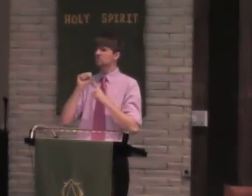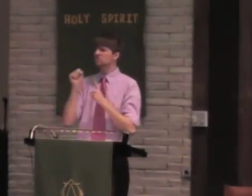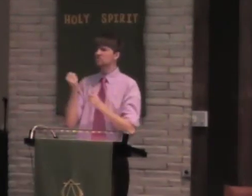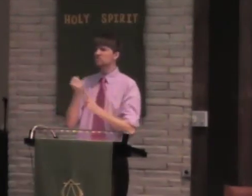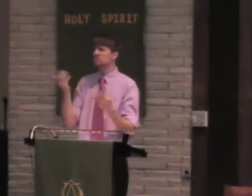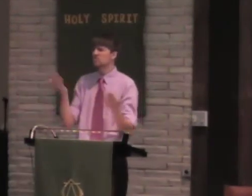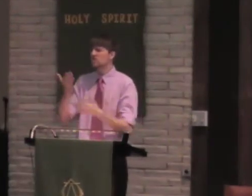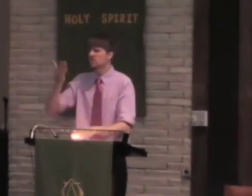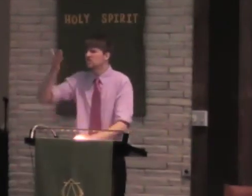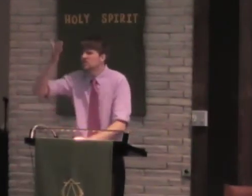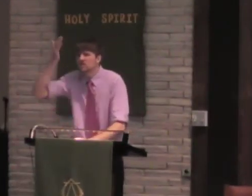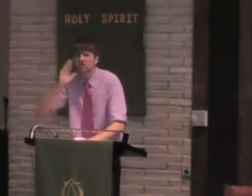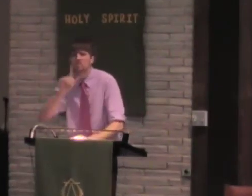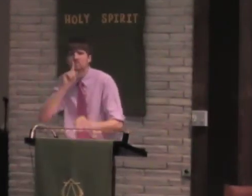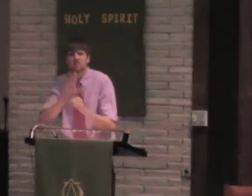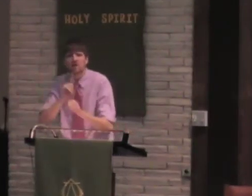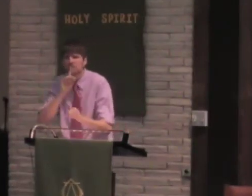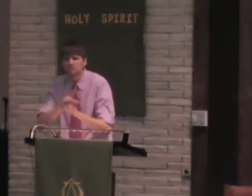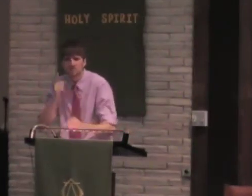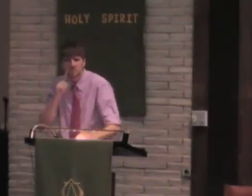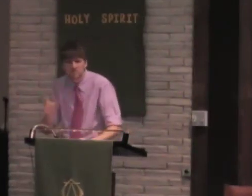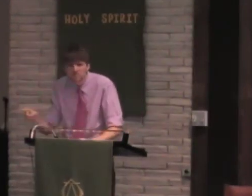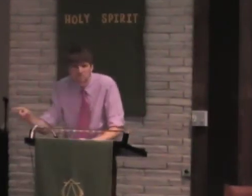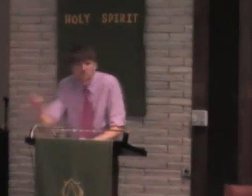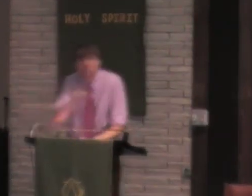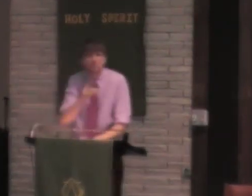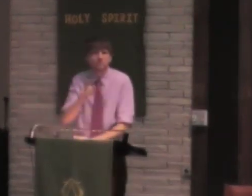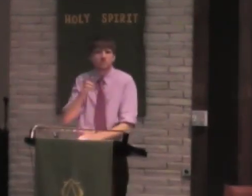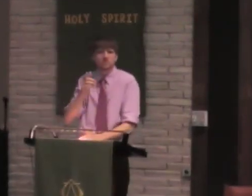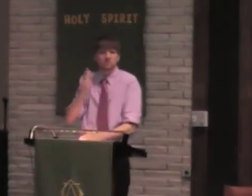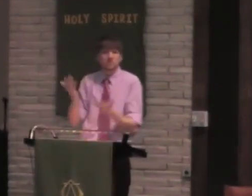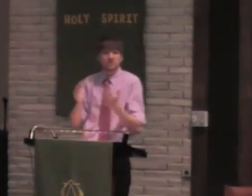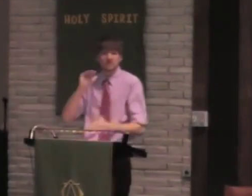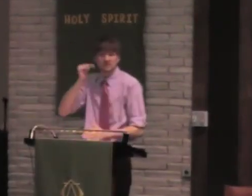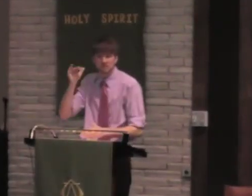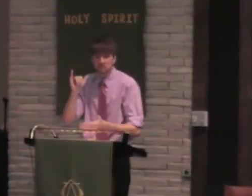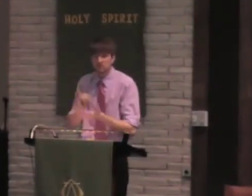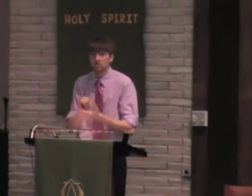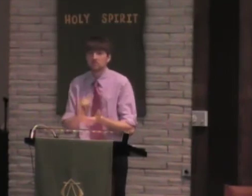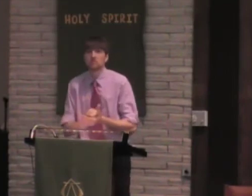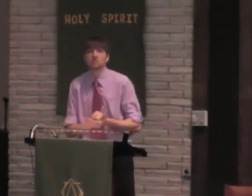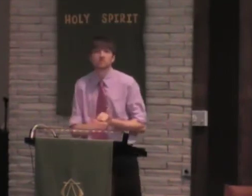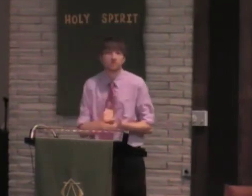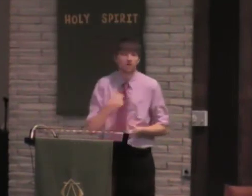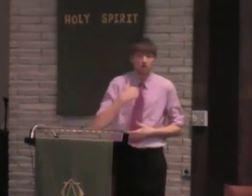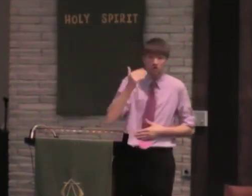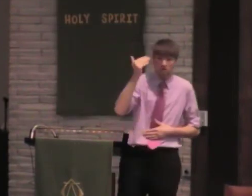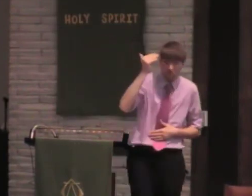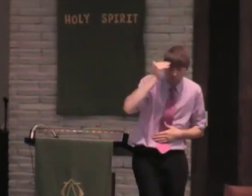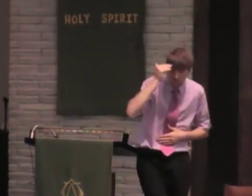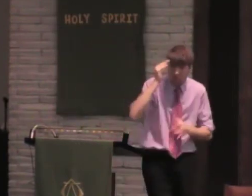So out of curiosity, how many of you in life situations has God made promises to you, but it seems impossible?